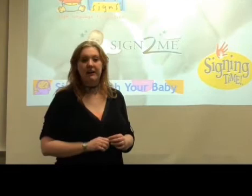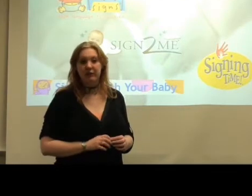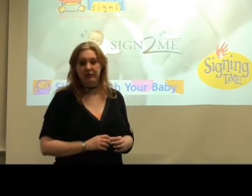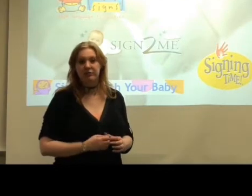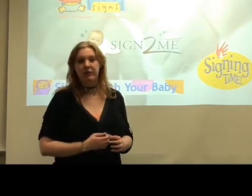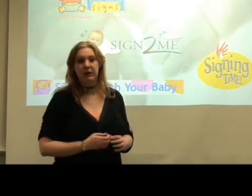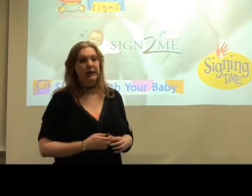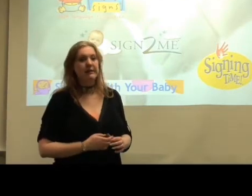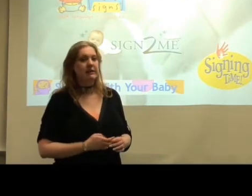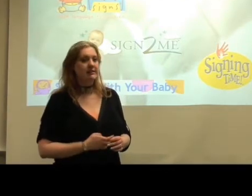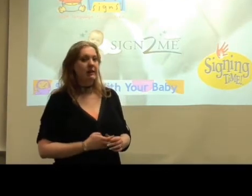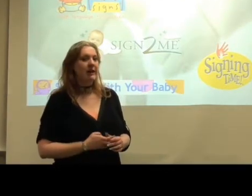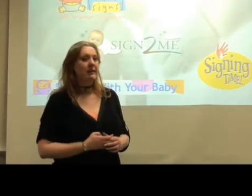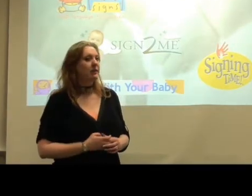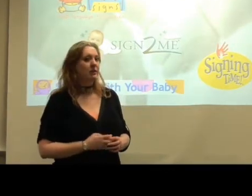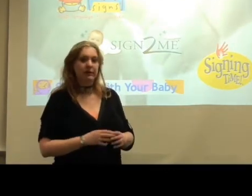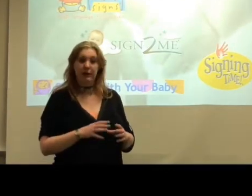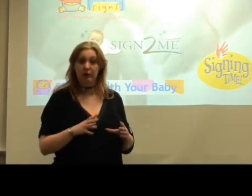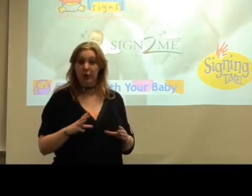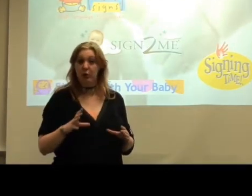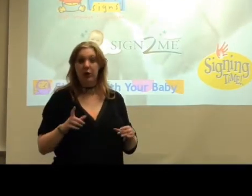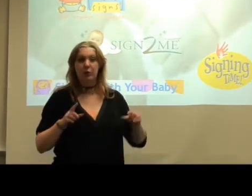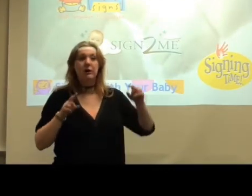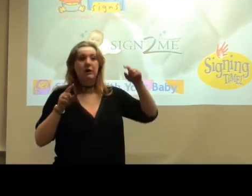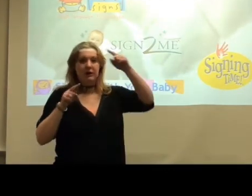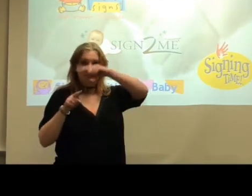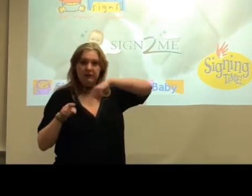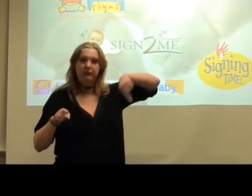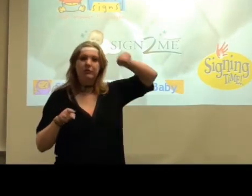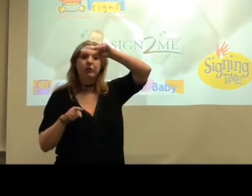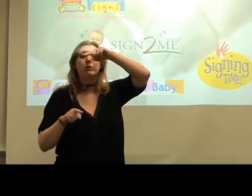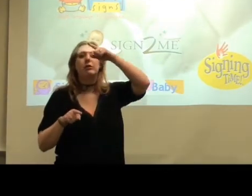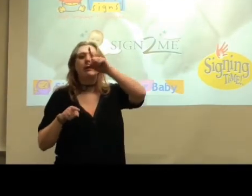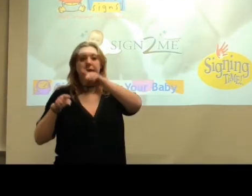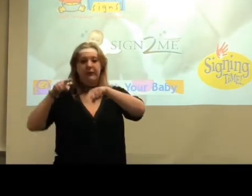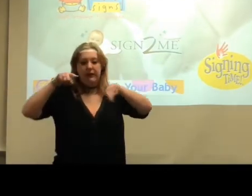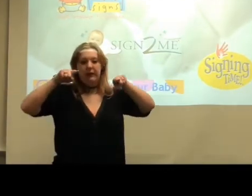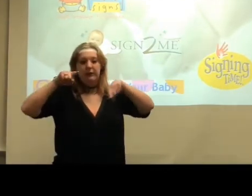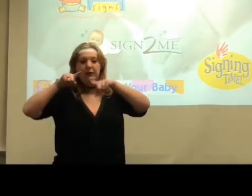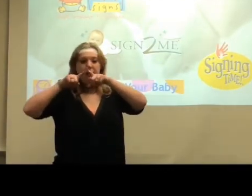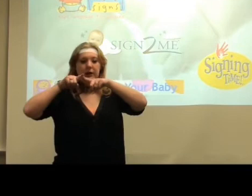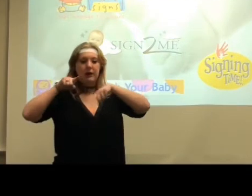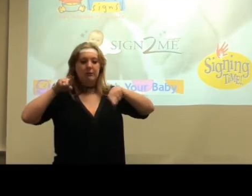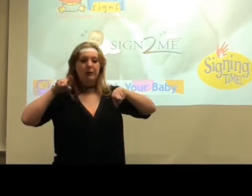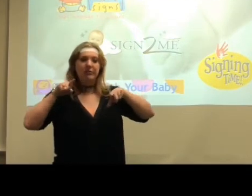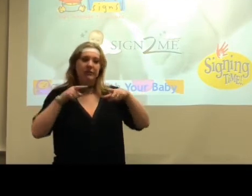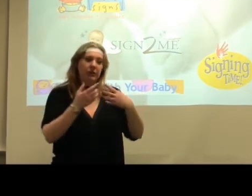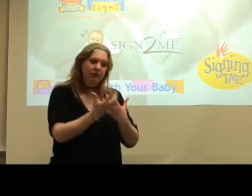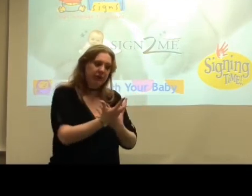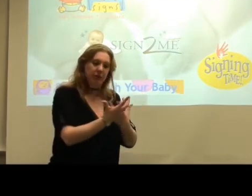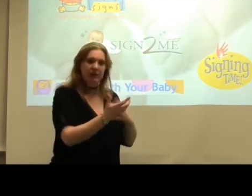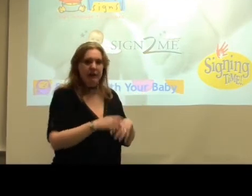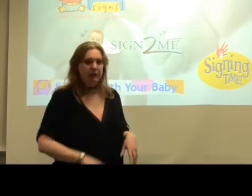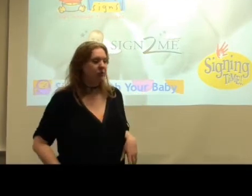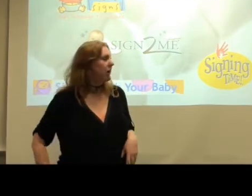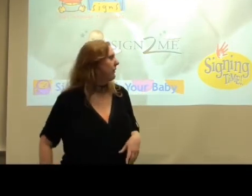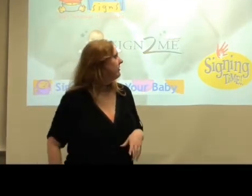their dictionary and things like that. Their logo of the circle and then the person that looks like they're signing with their child is